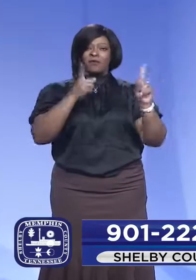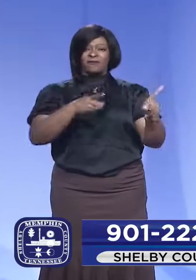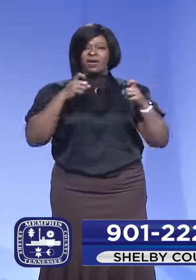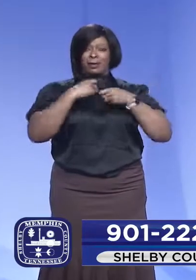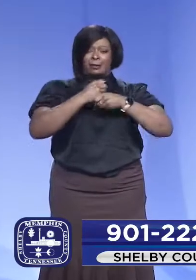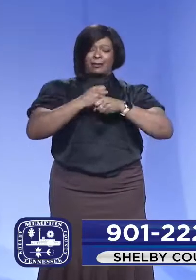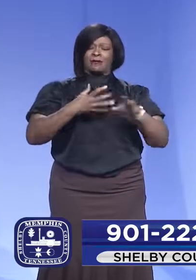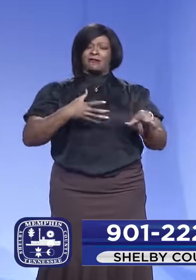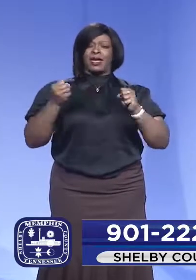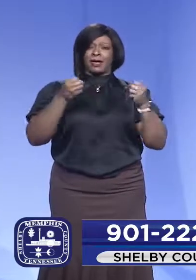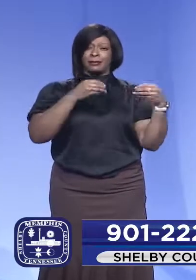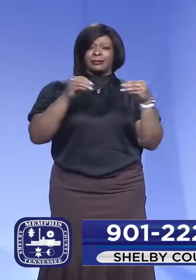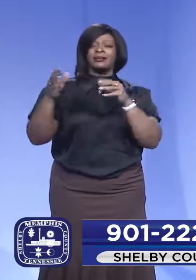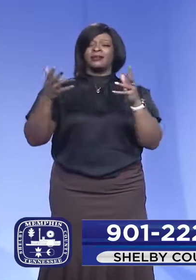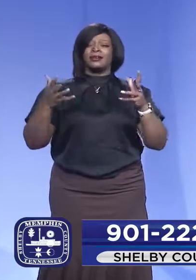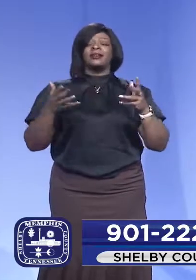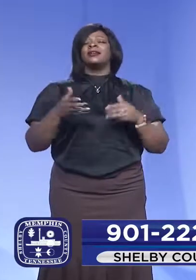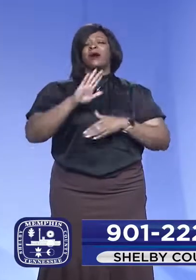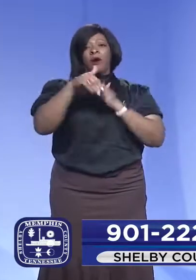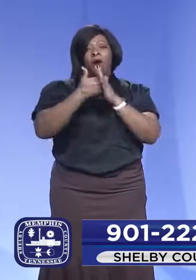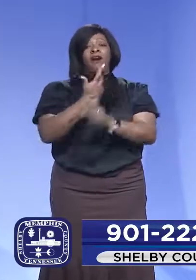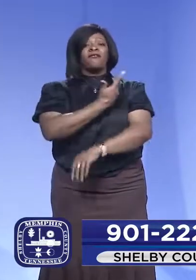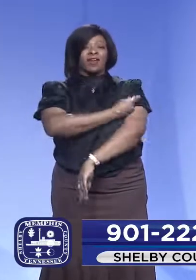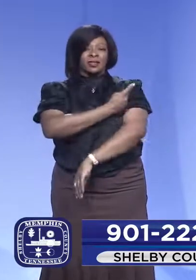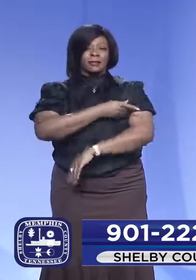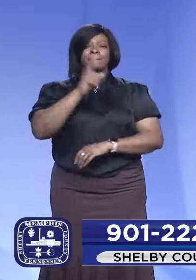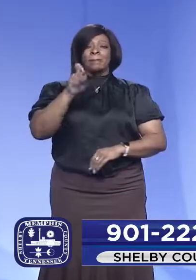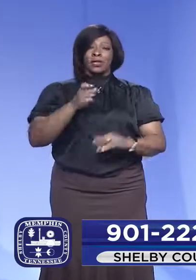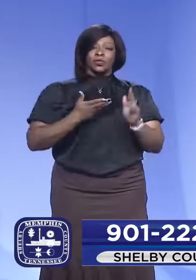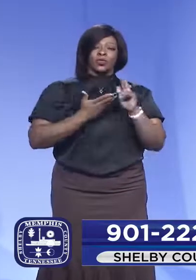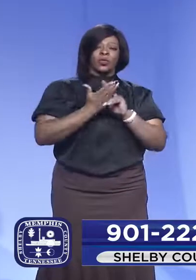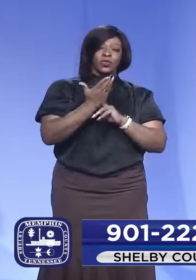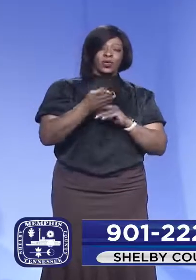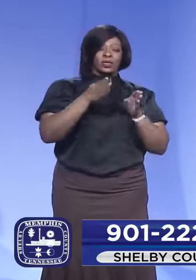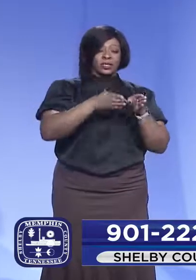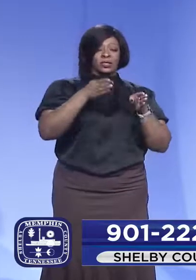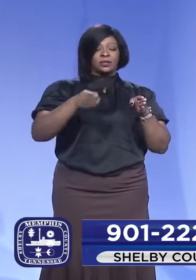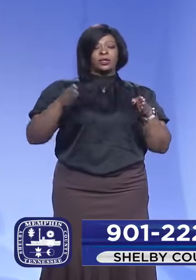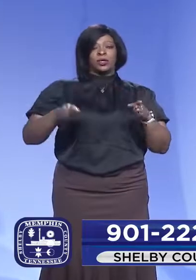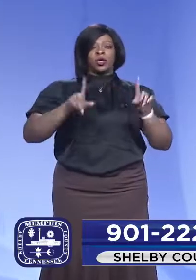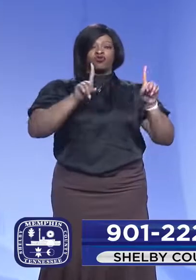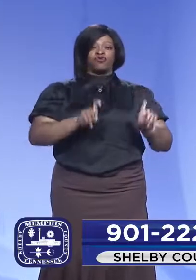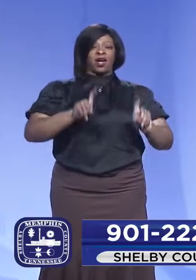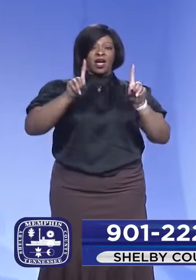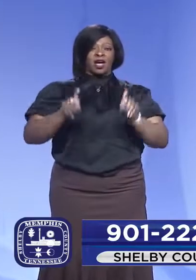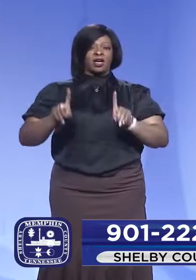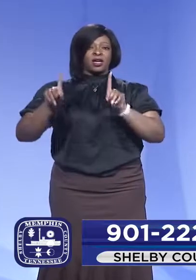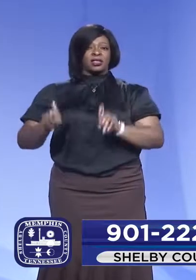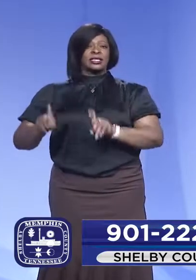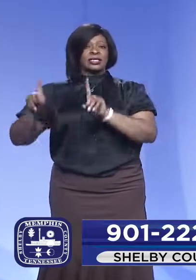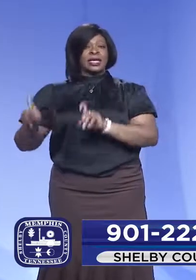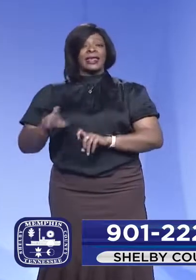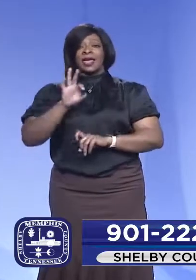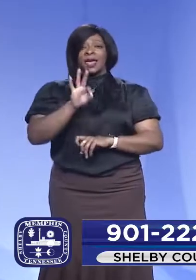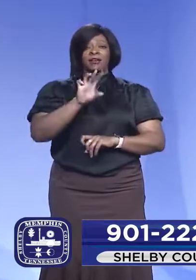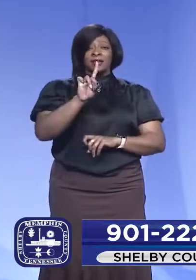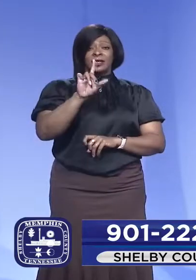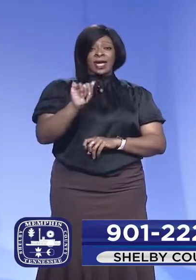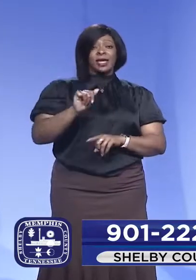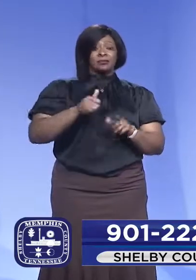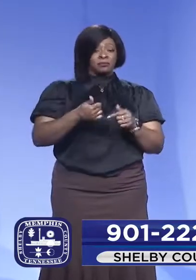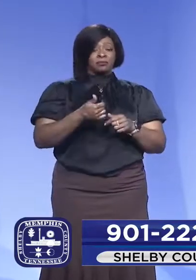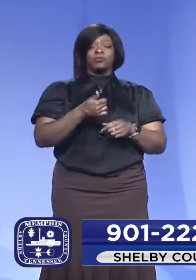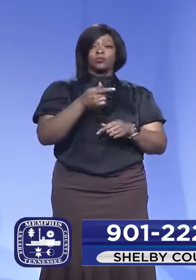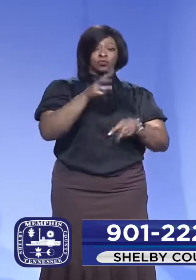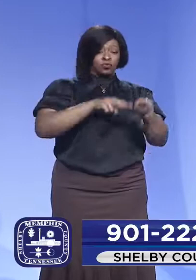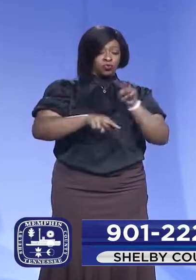manner. All vaccines in the United States have to go through a series of trials, and then the FDA reviews